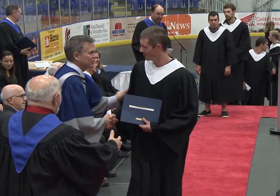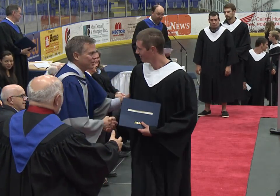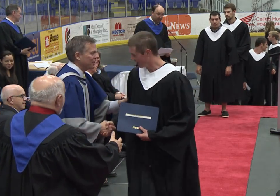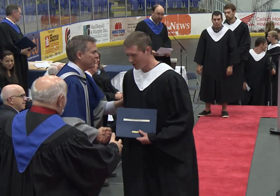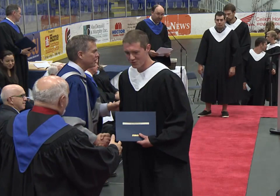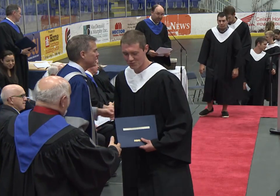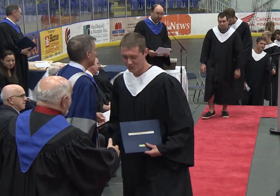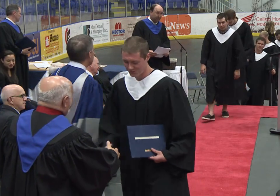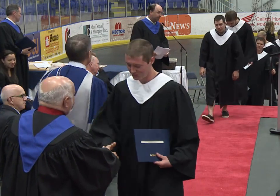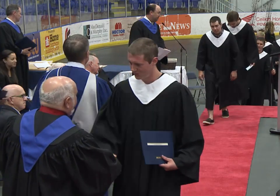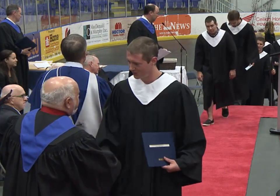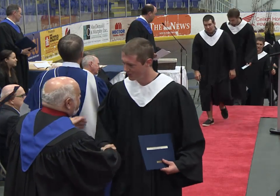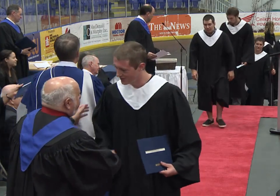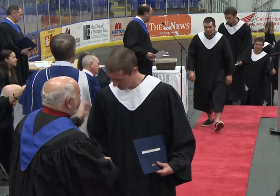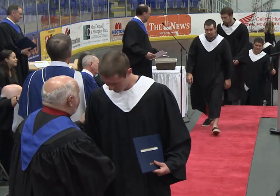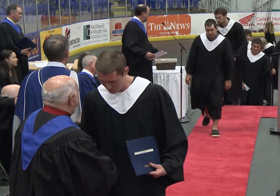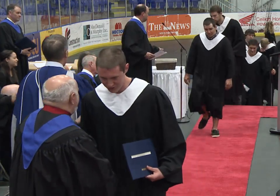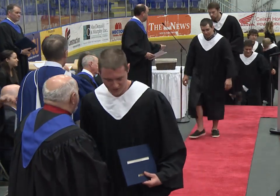Jimmy Fortune.